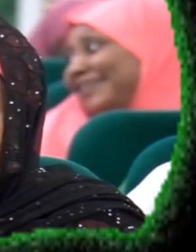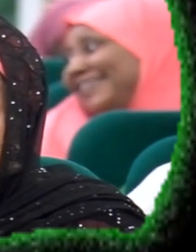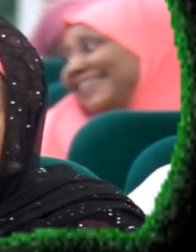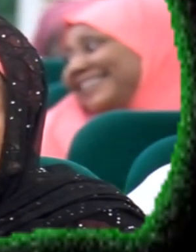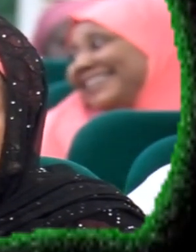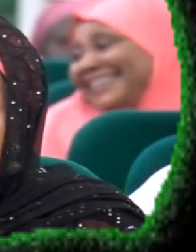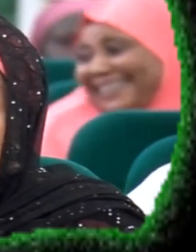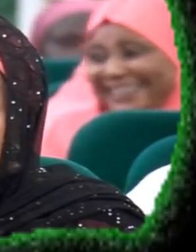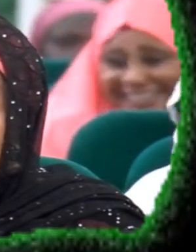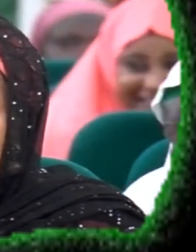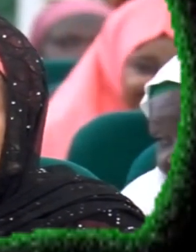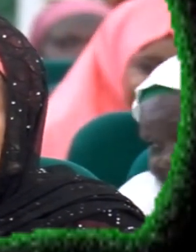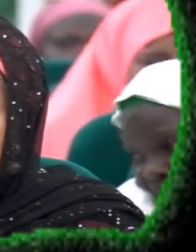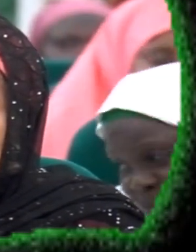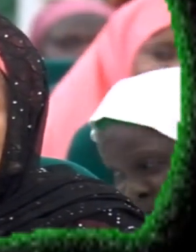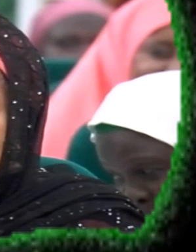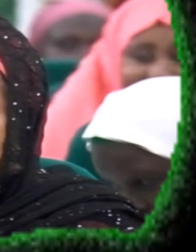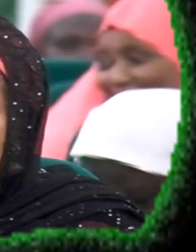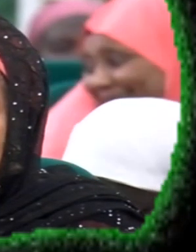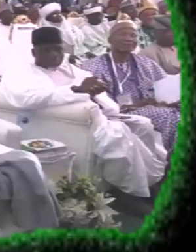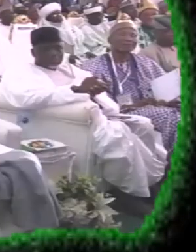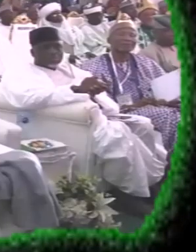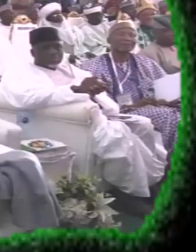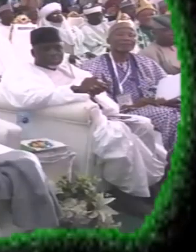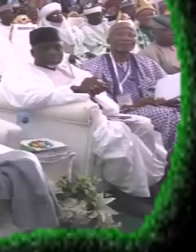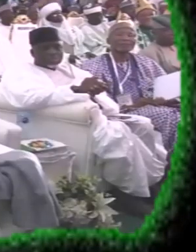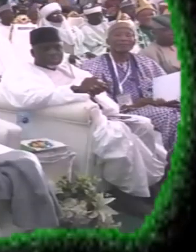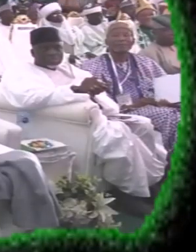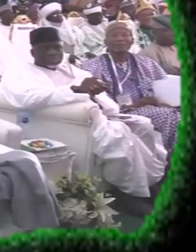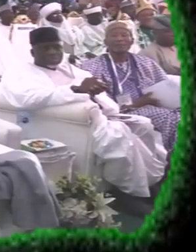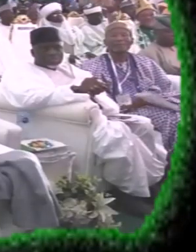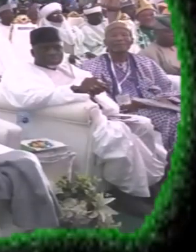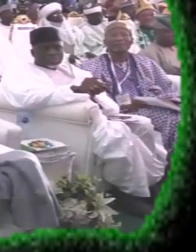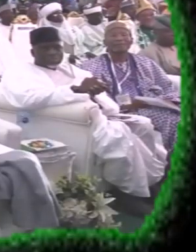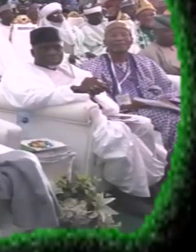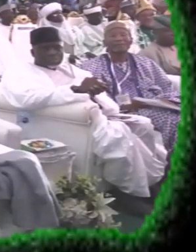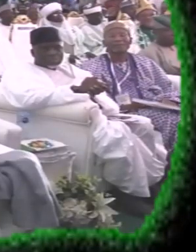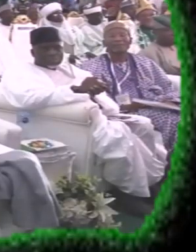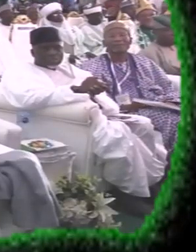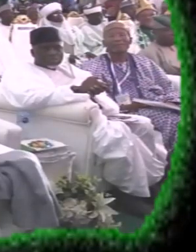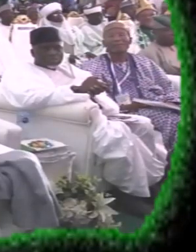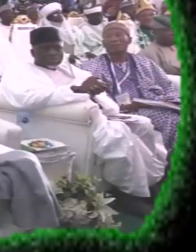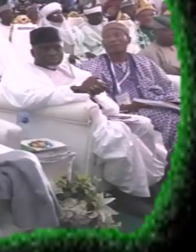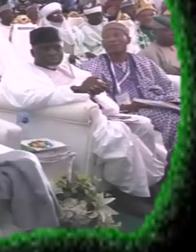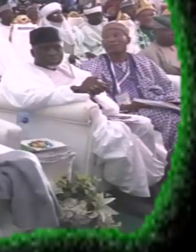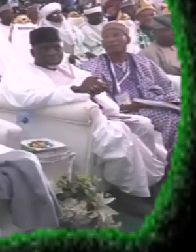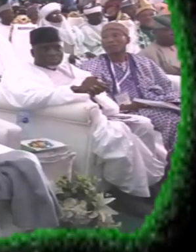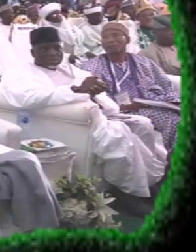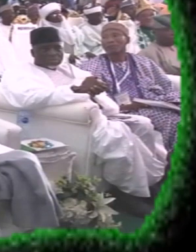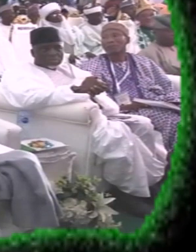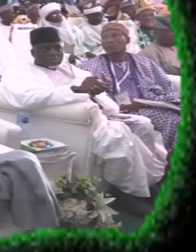Because we do not actually have the luxury of time. The challenges facing us are humongous.